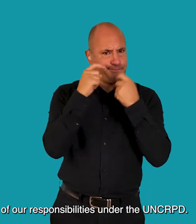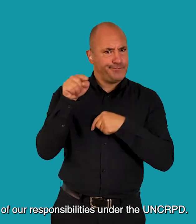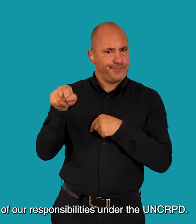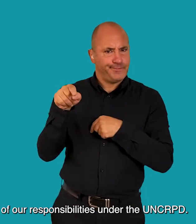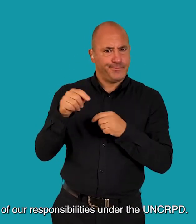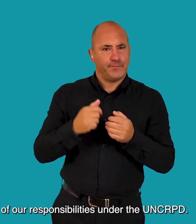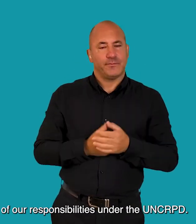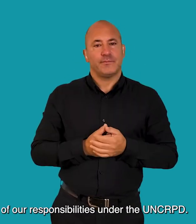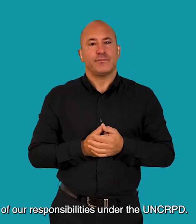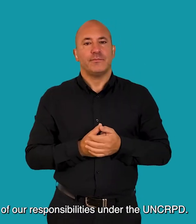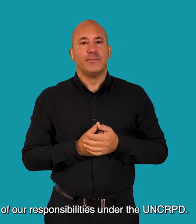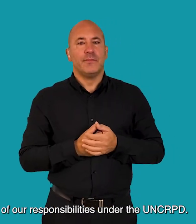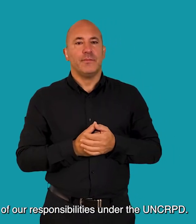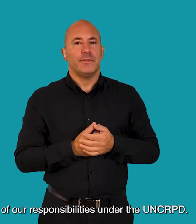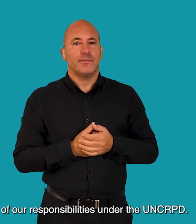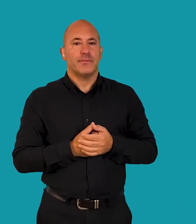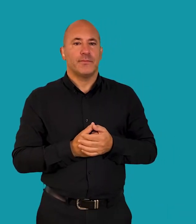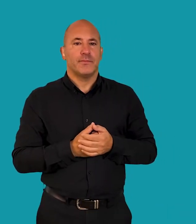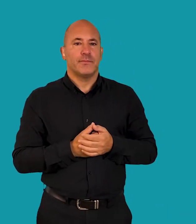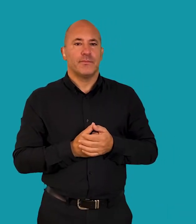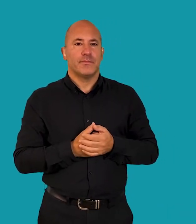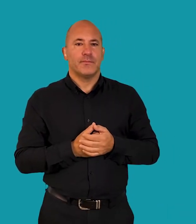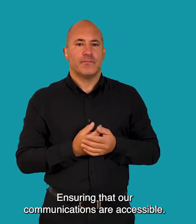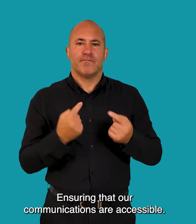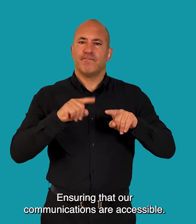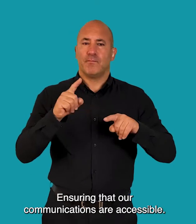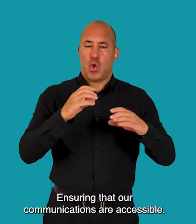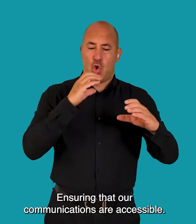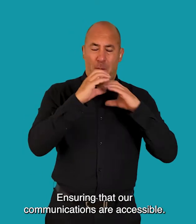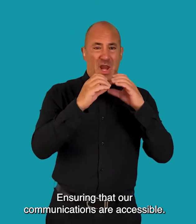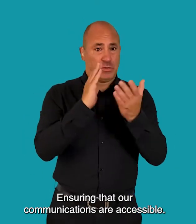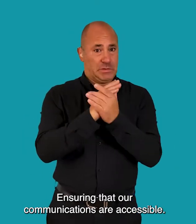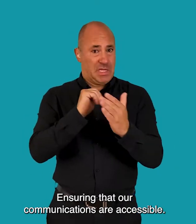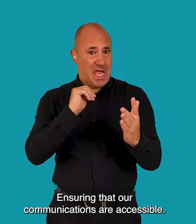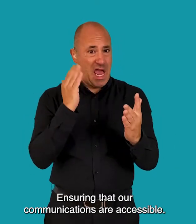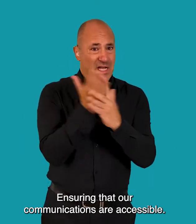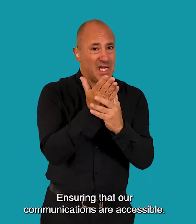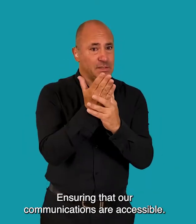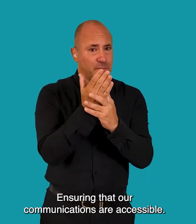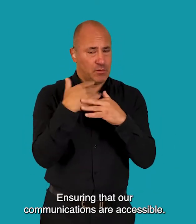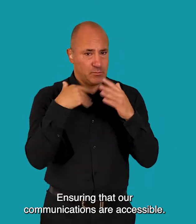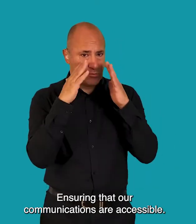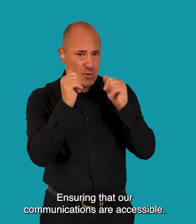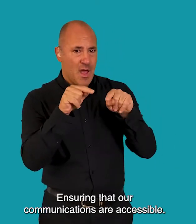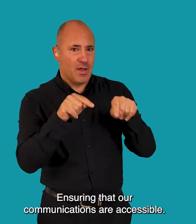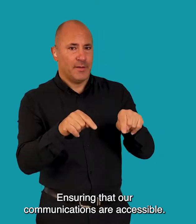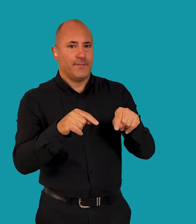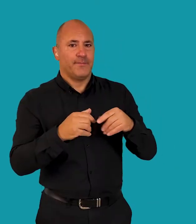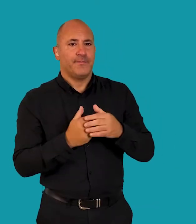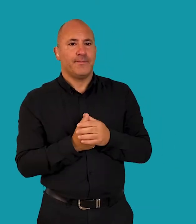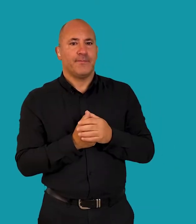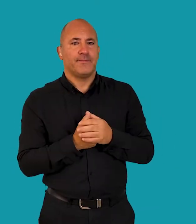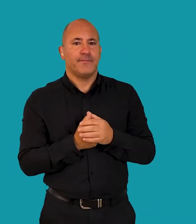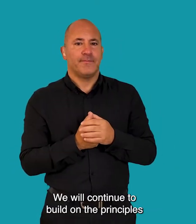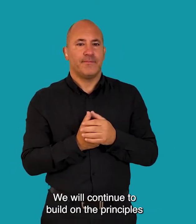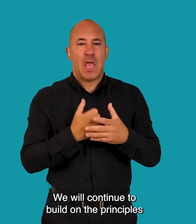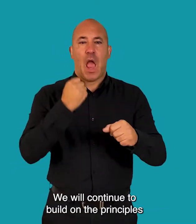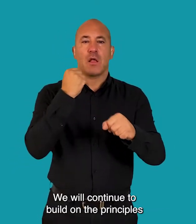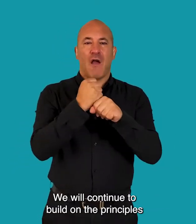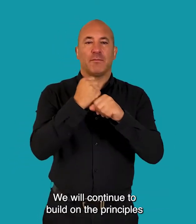UN CRPD. Ensuring that our communications are accessible. We will continue to